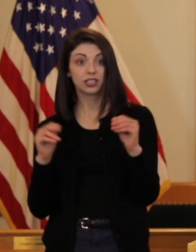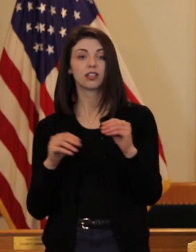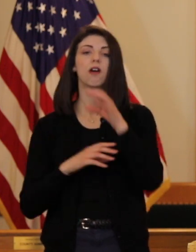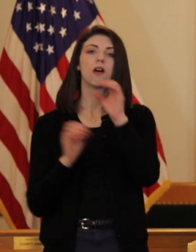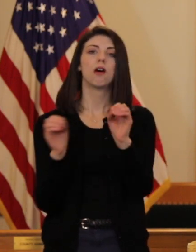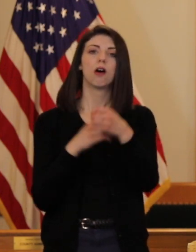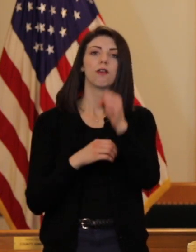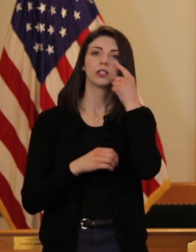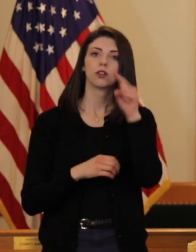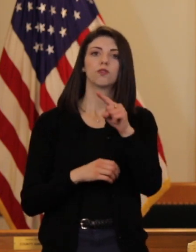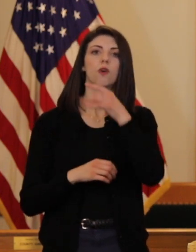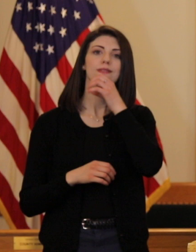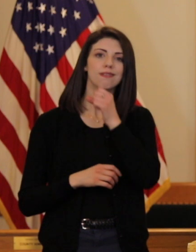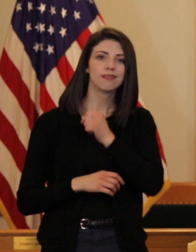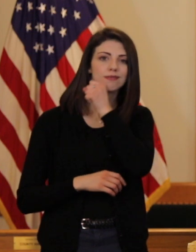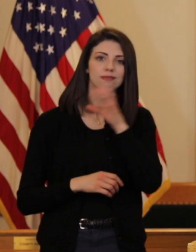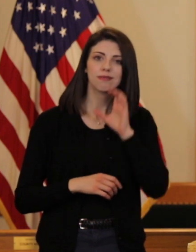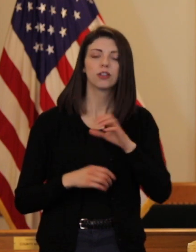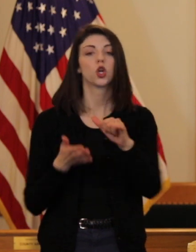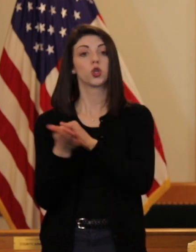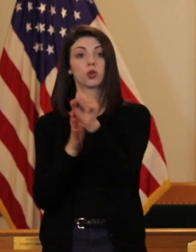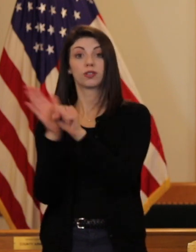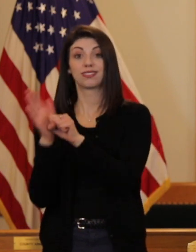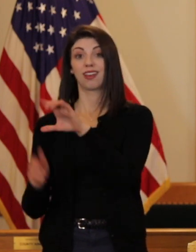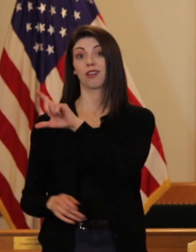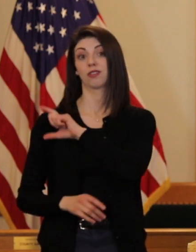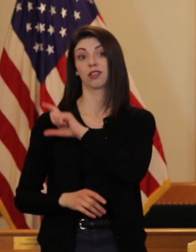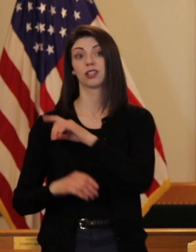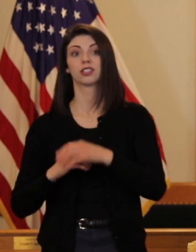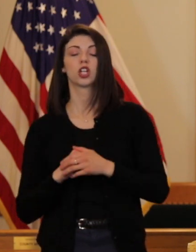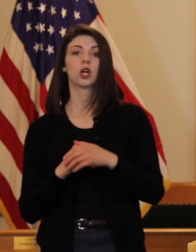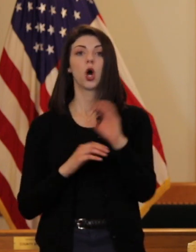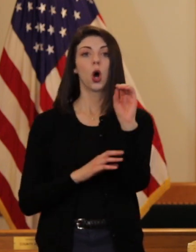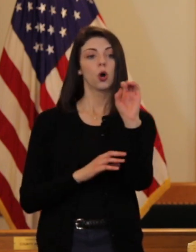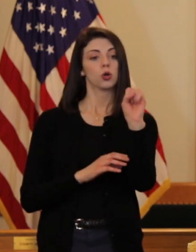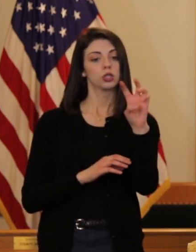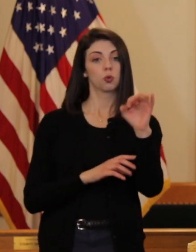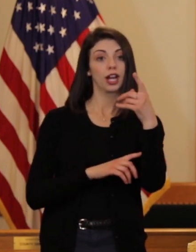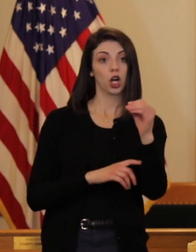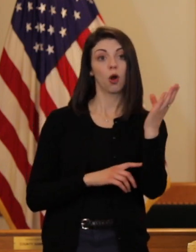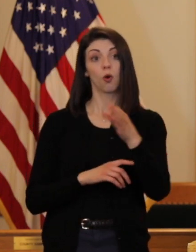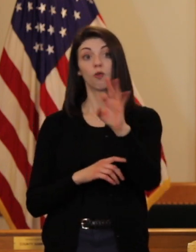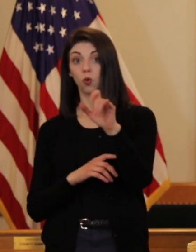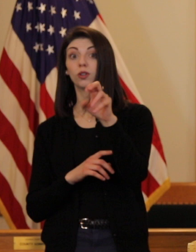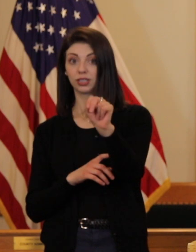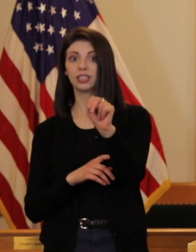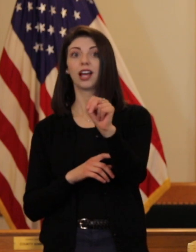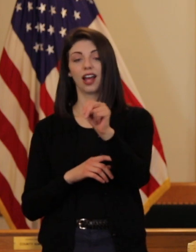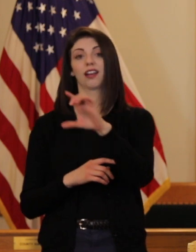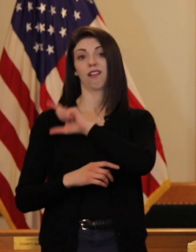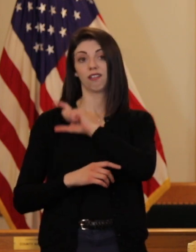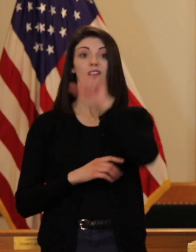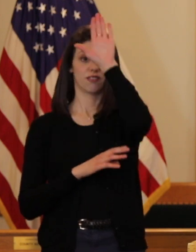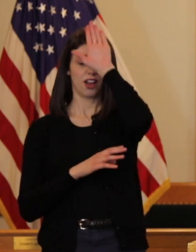Aging, New York State Police, Oswego and Fulton Fire and Police Departments, and Oswego Health all have seats at